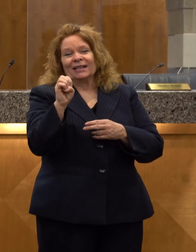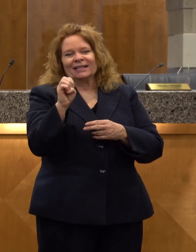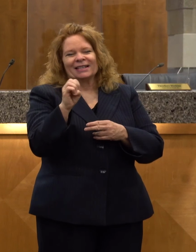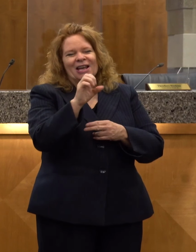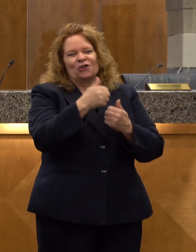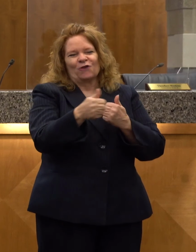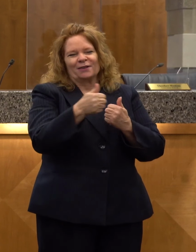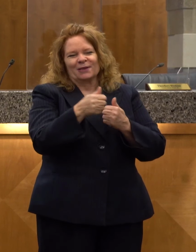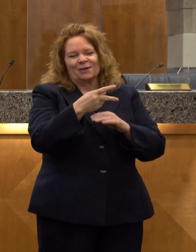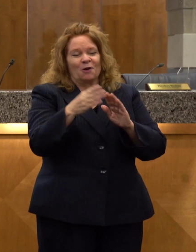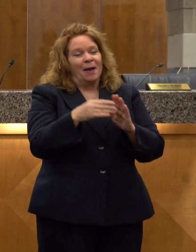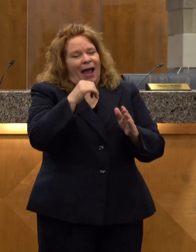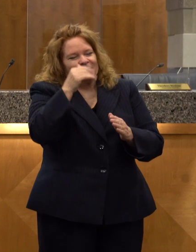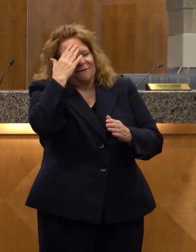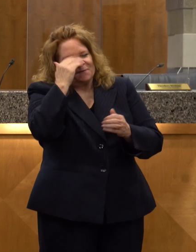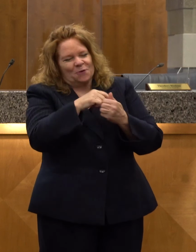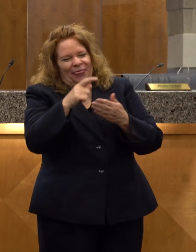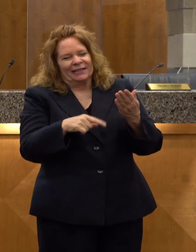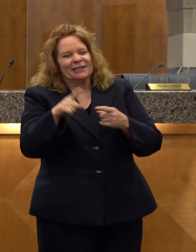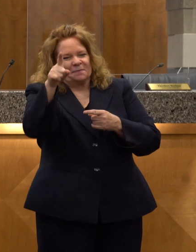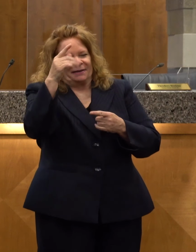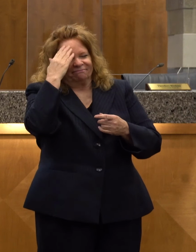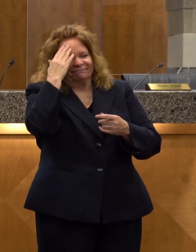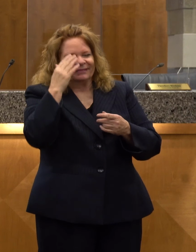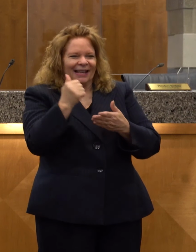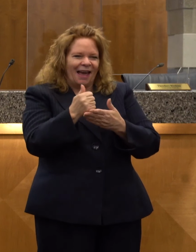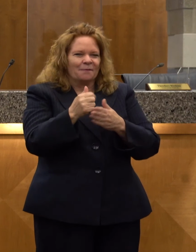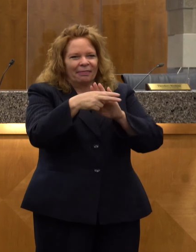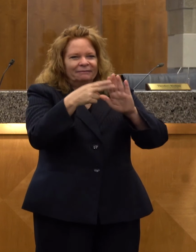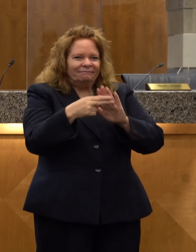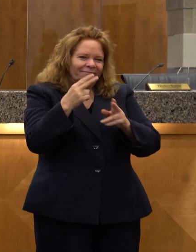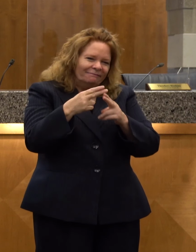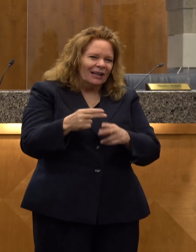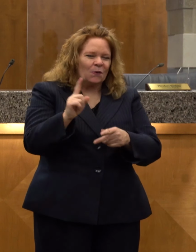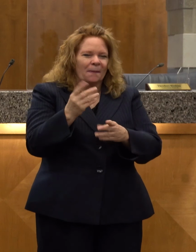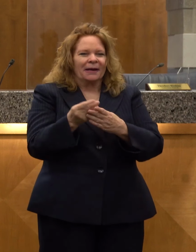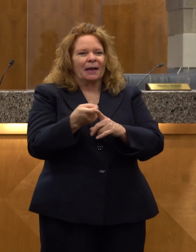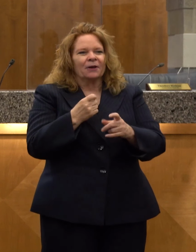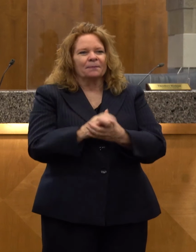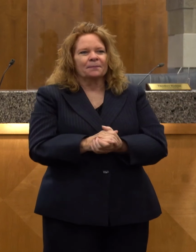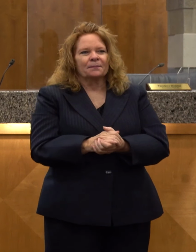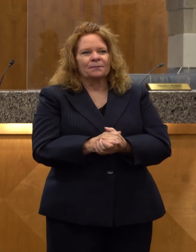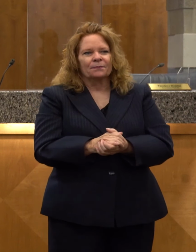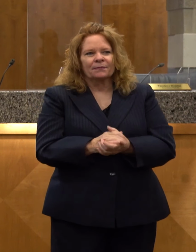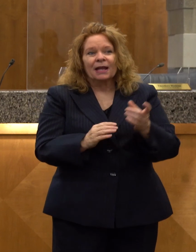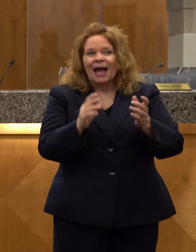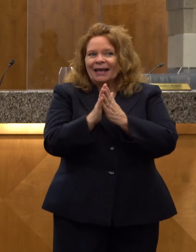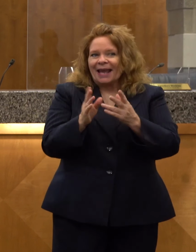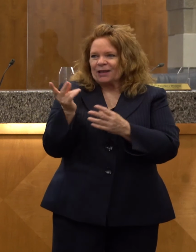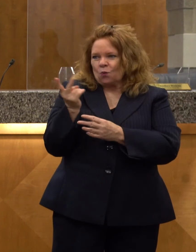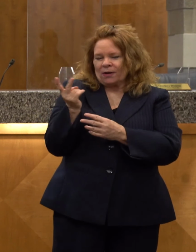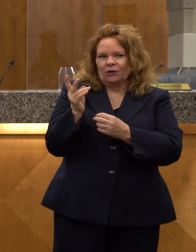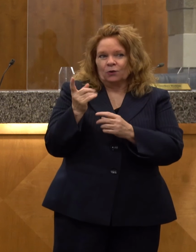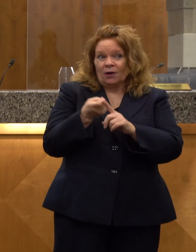familiar with the details, but we can certainly get you more if you want in the proper nomenclature for where this money came from. You guys